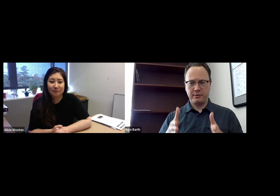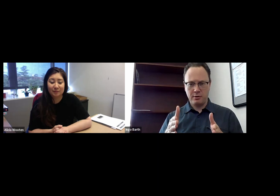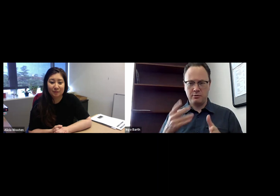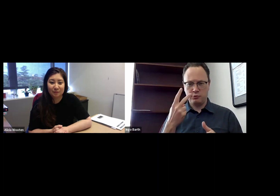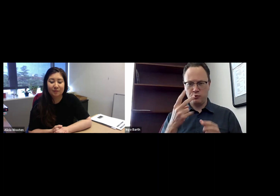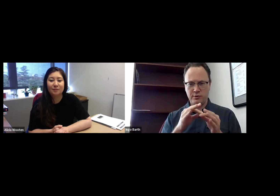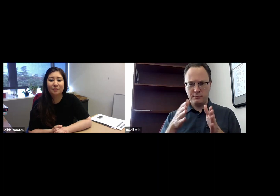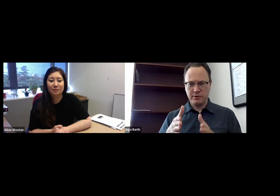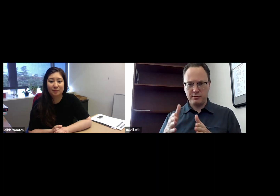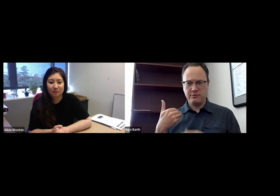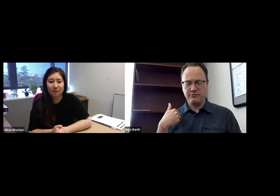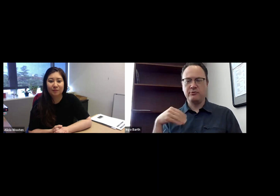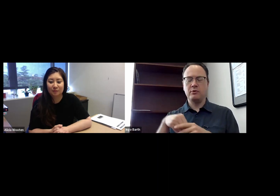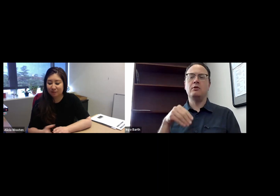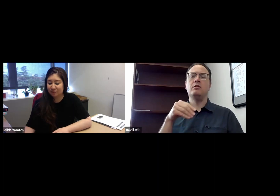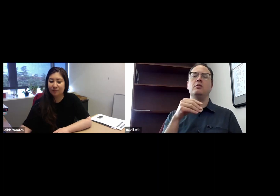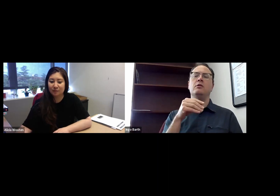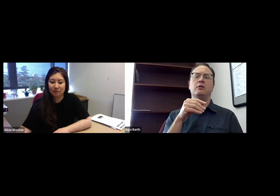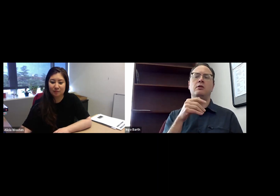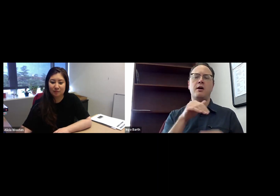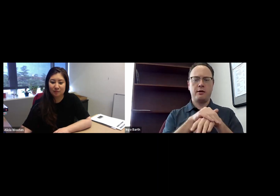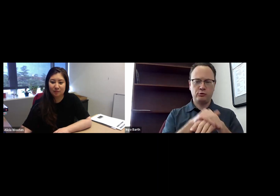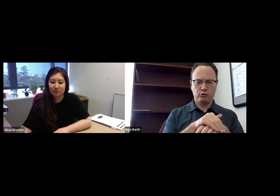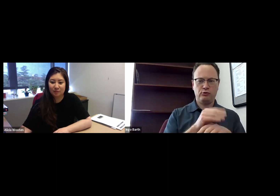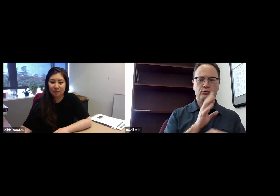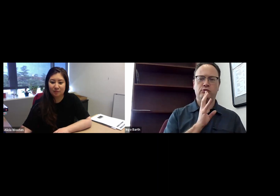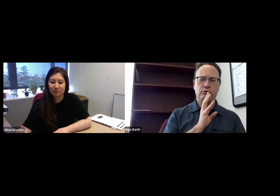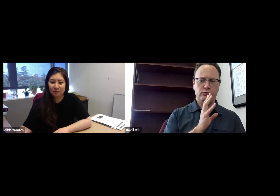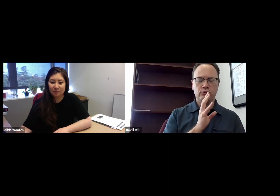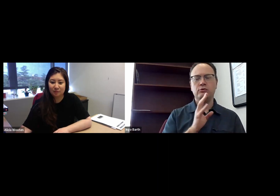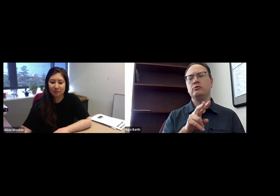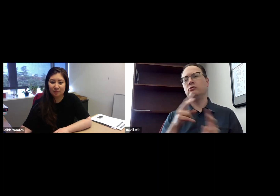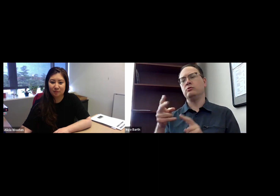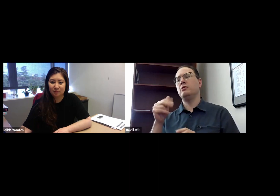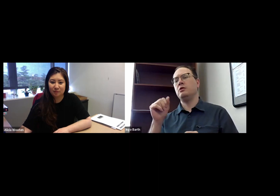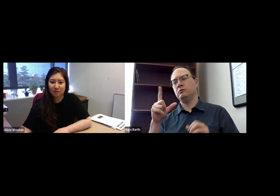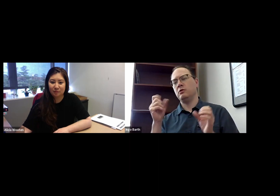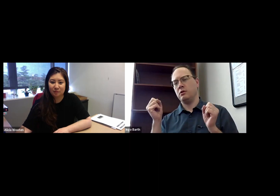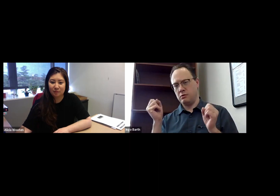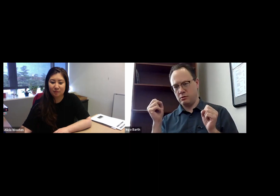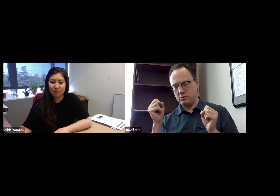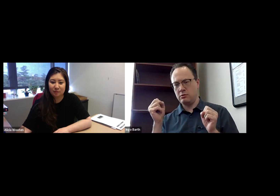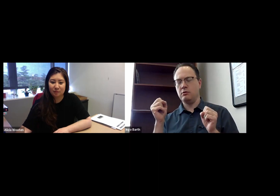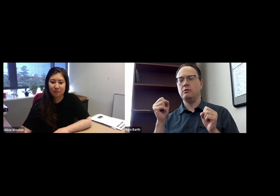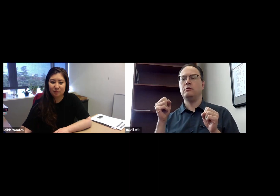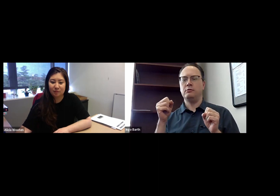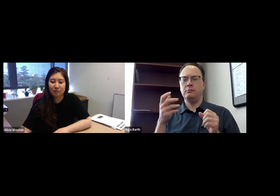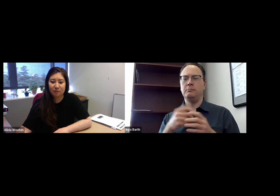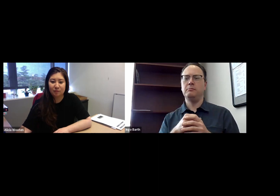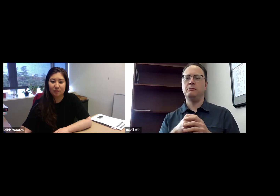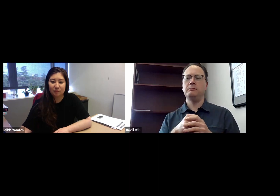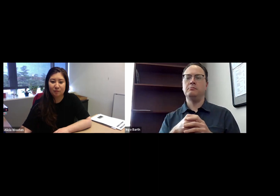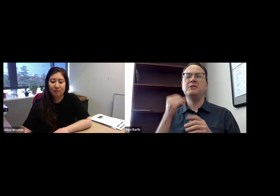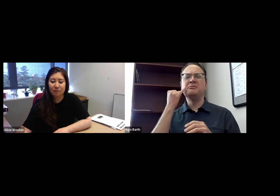be spotlighting people as people come to speak. We also have interpreters here who